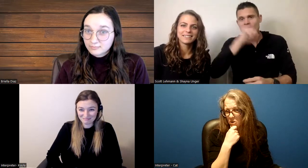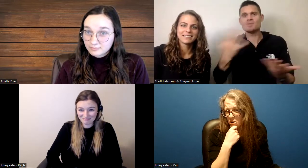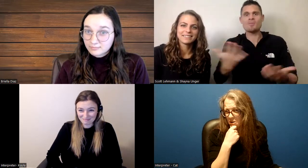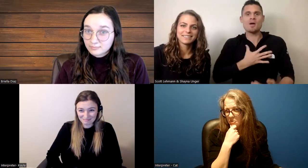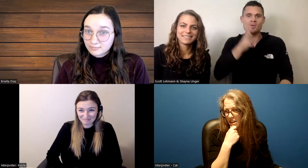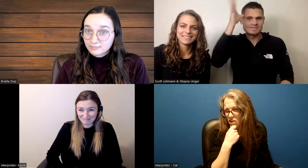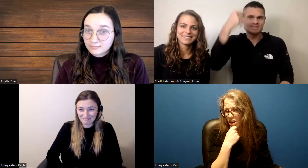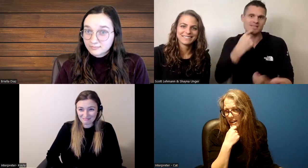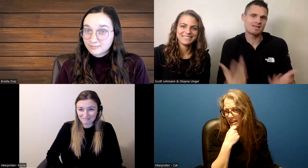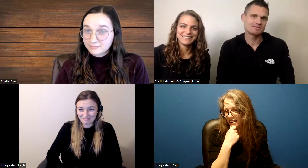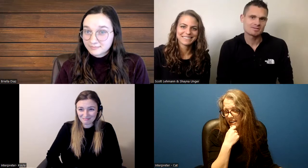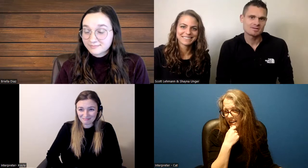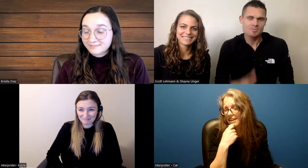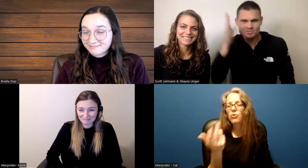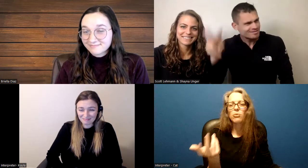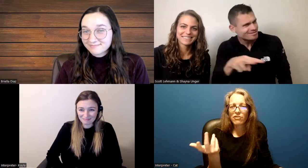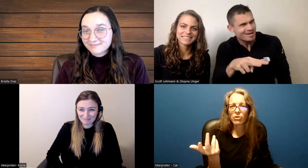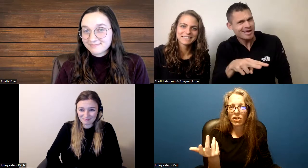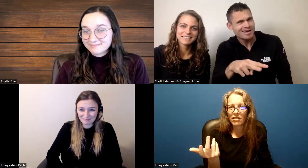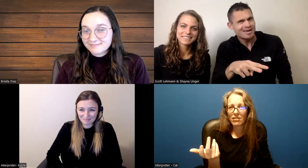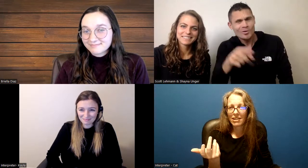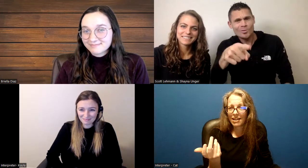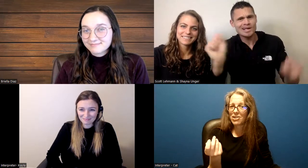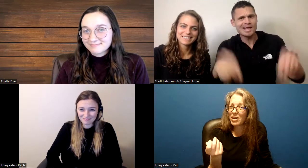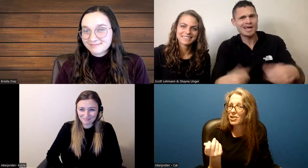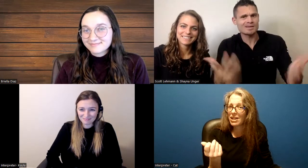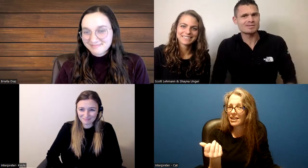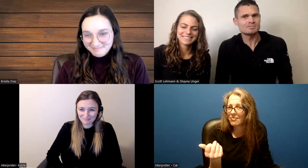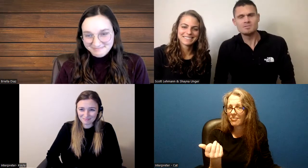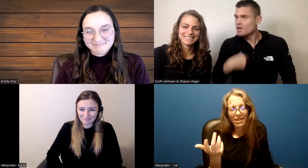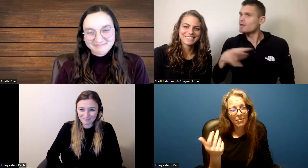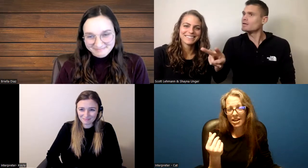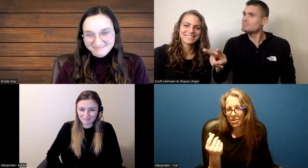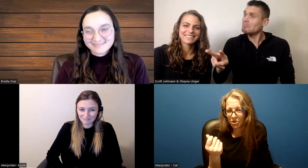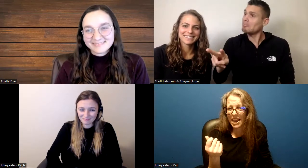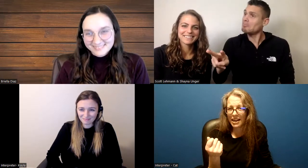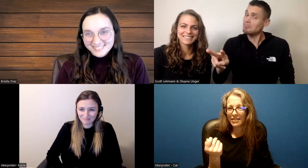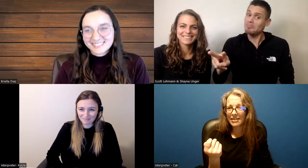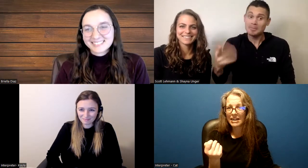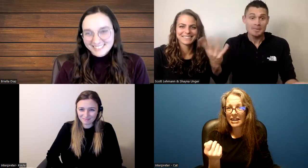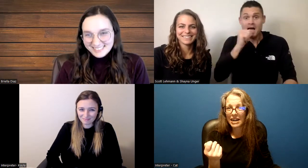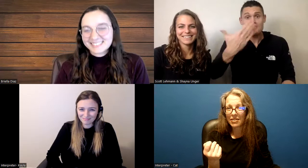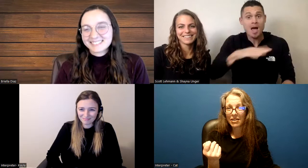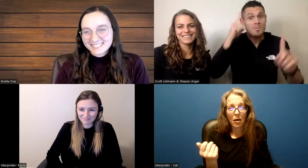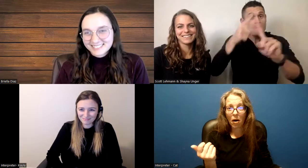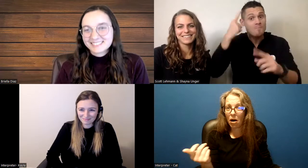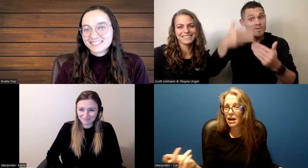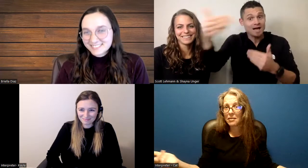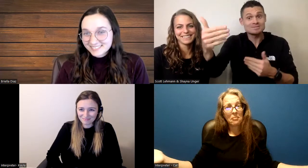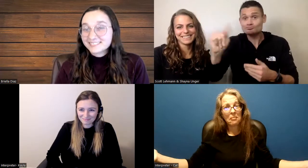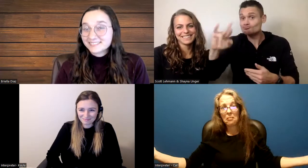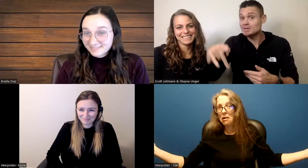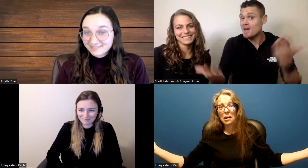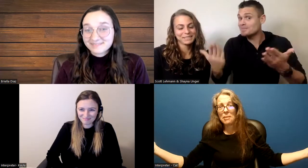I think we're going to take a shot at it. And guess what my folks said? They looked at me and they were like, hey man, you can. I'm like, all